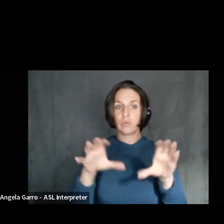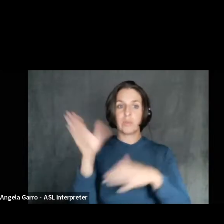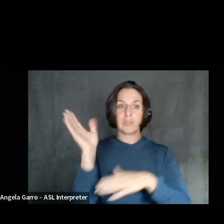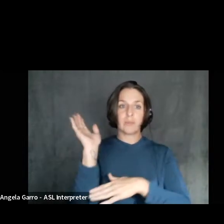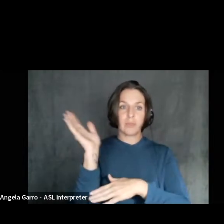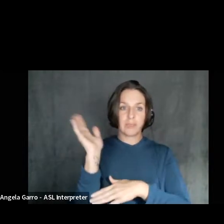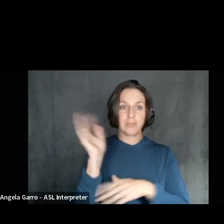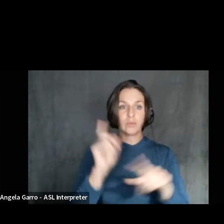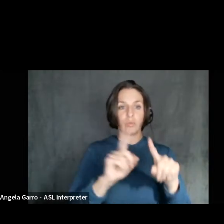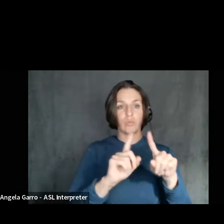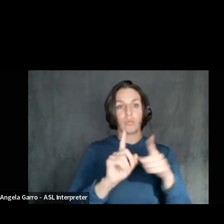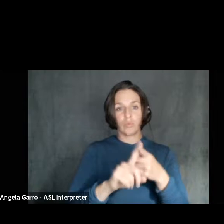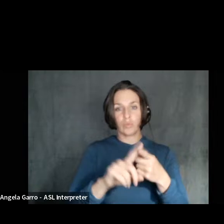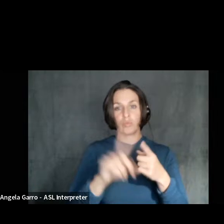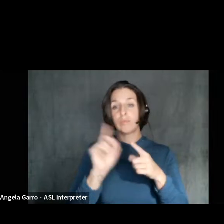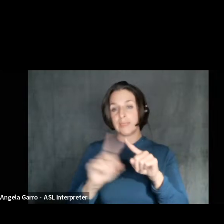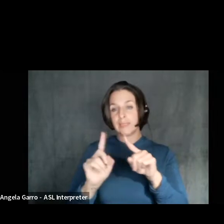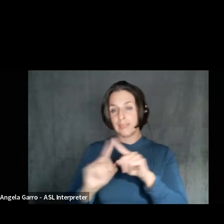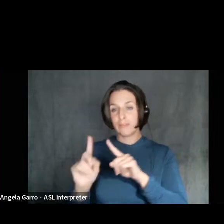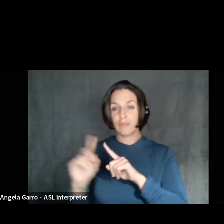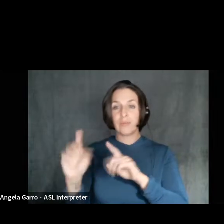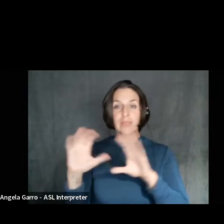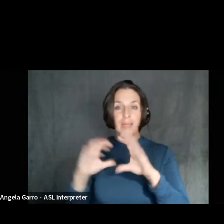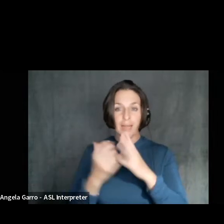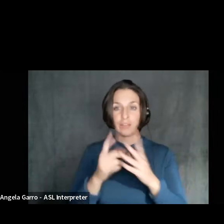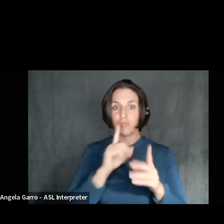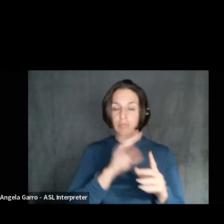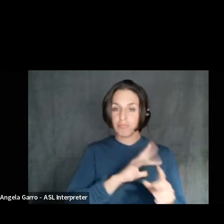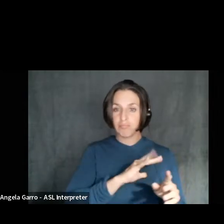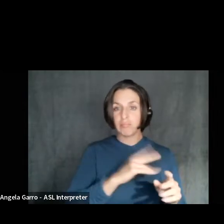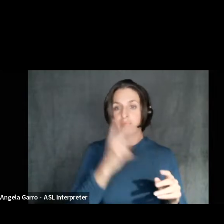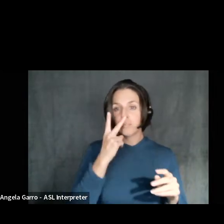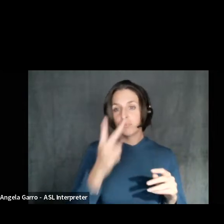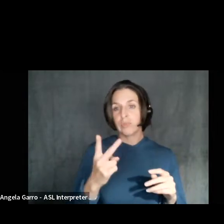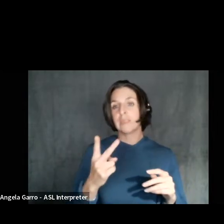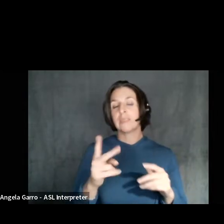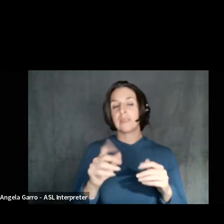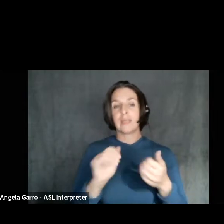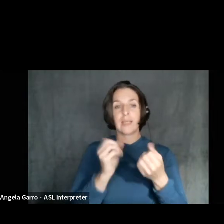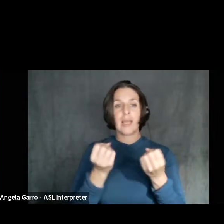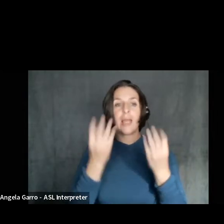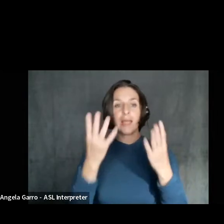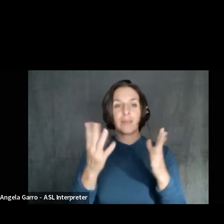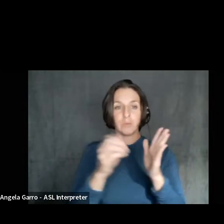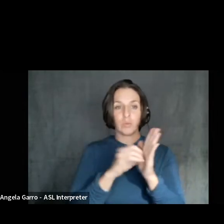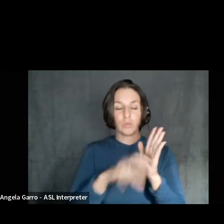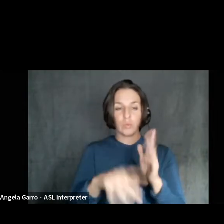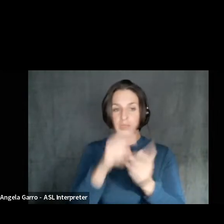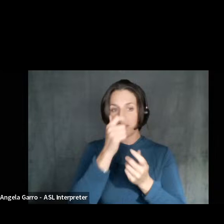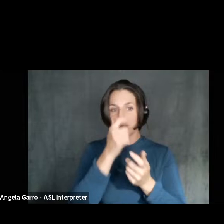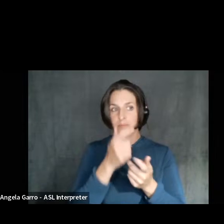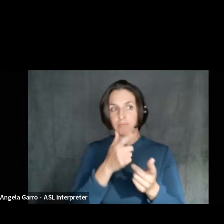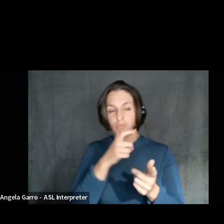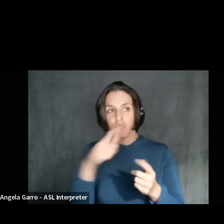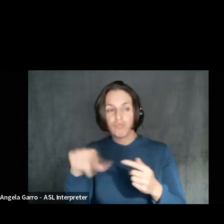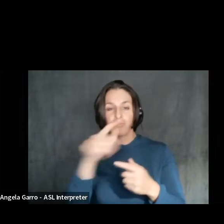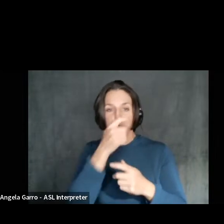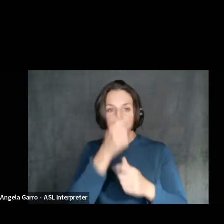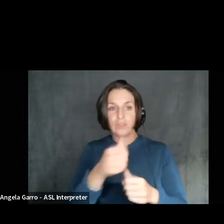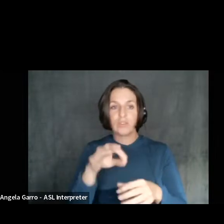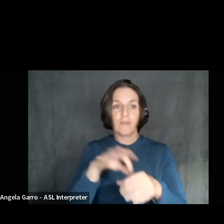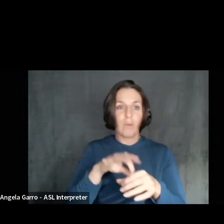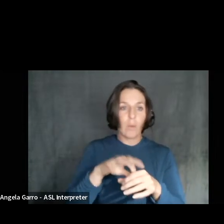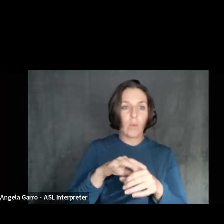different classes. And it's been really neat to see how many students are interested in voting and are just getting information on how